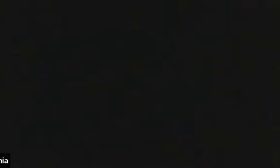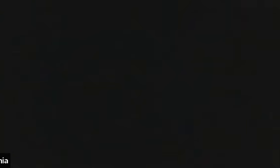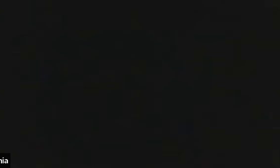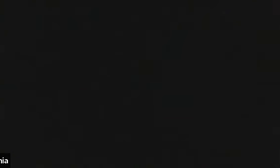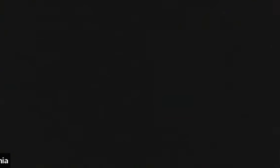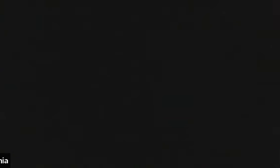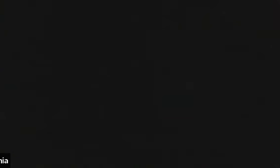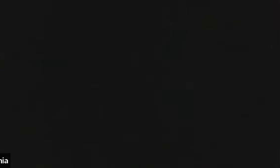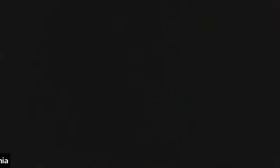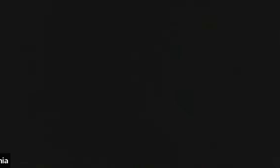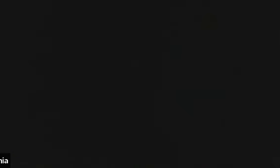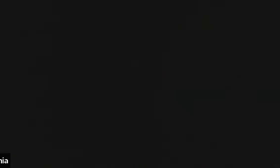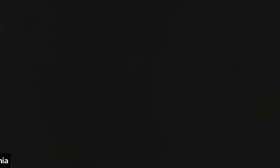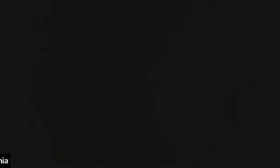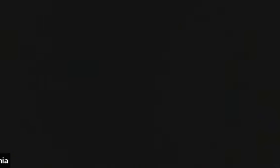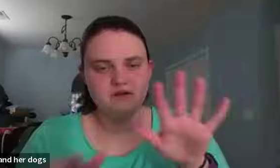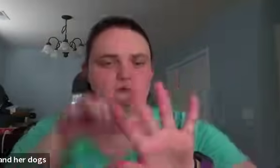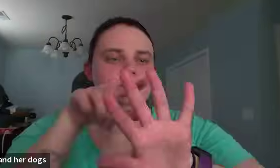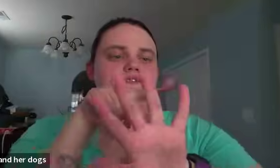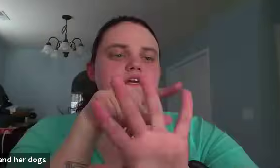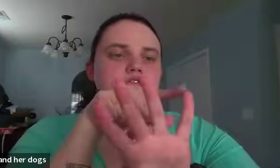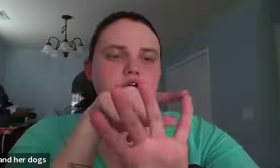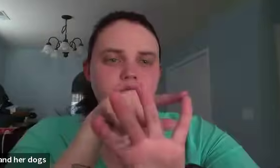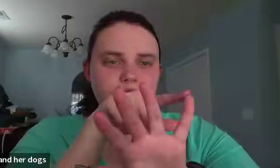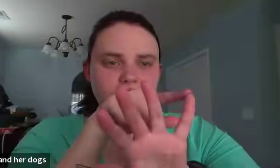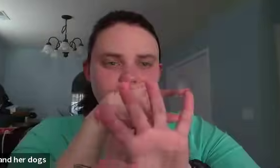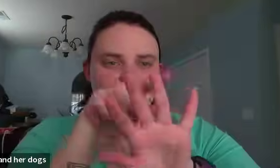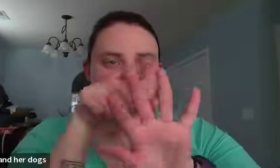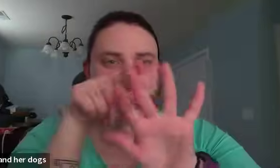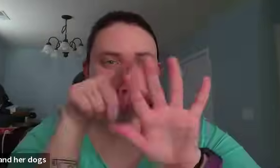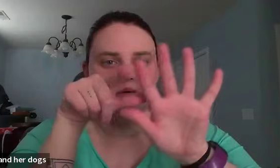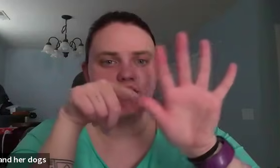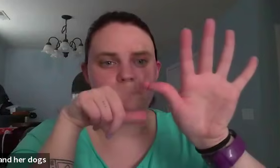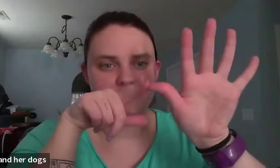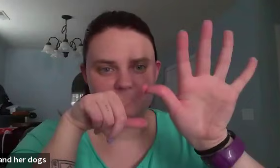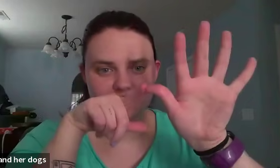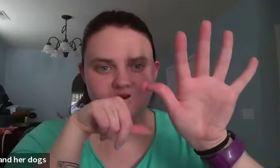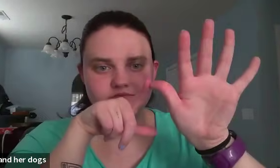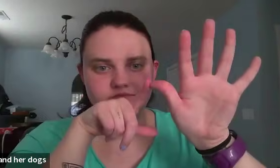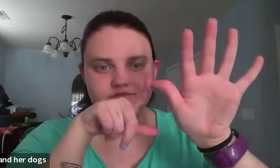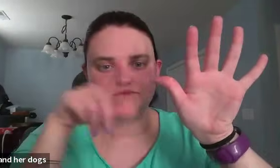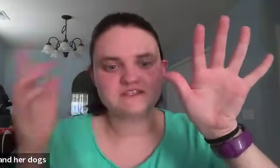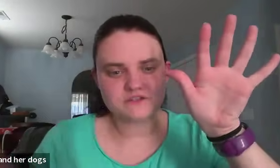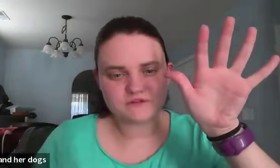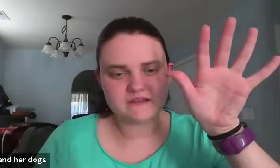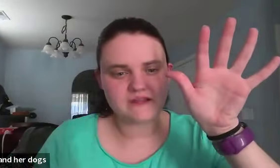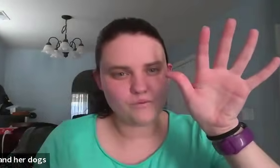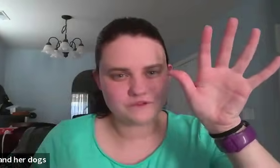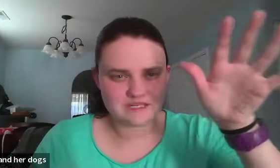Okay. So the pattern with that, obviously, if you haven't caught, is that you go from your pinky and you go all the way back to your thumb. That's also like a helpful